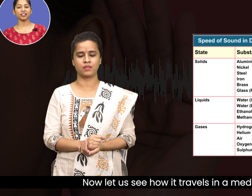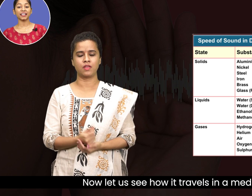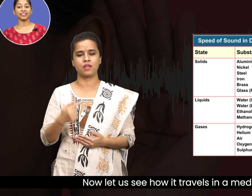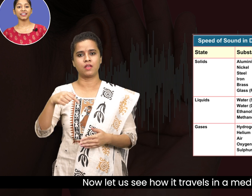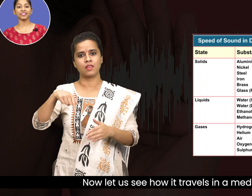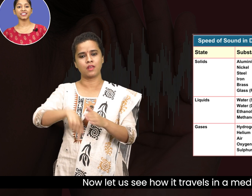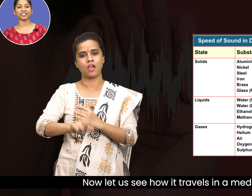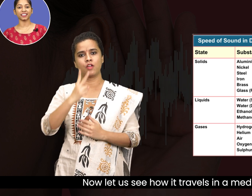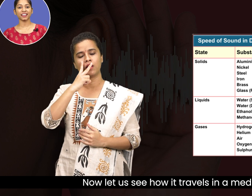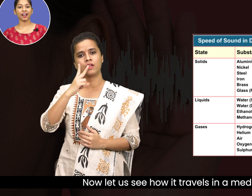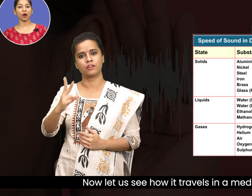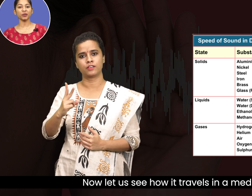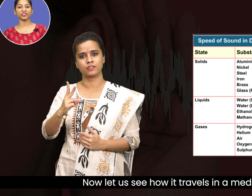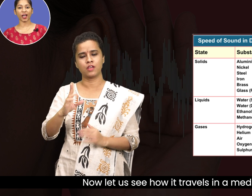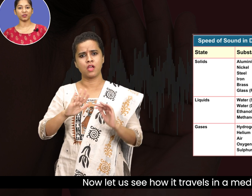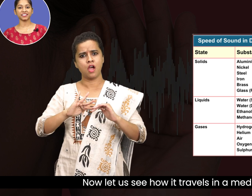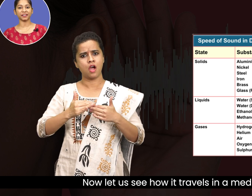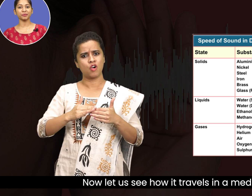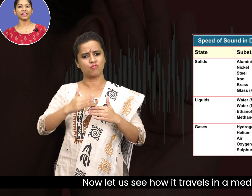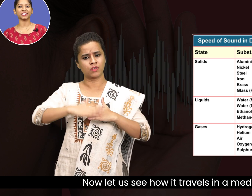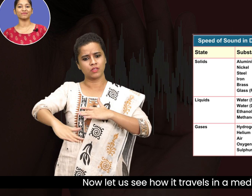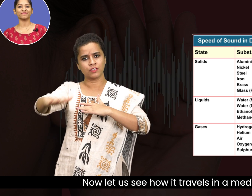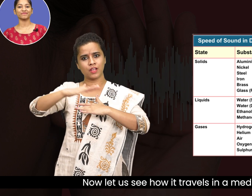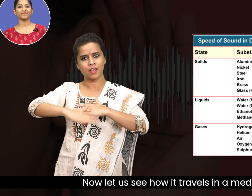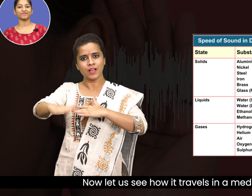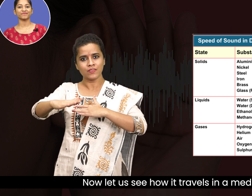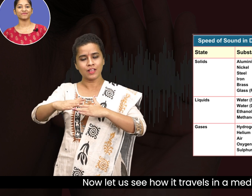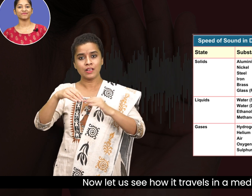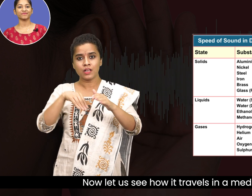Now, let us see how it travels in a medium.